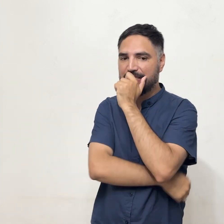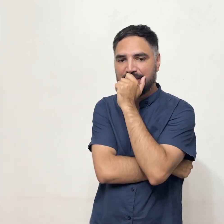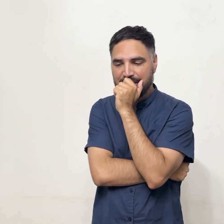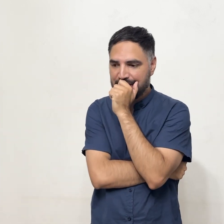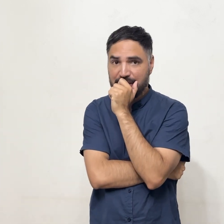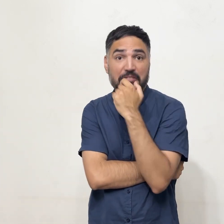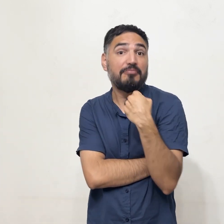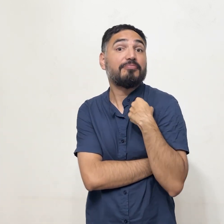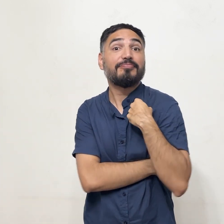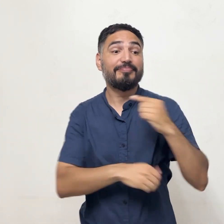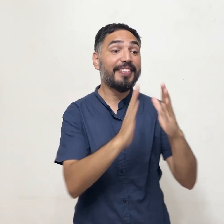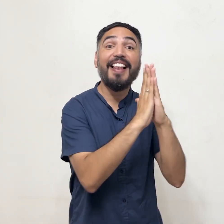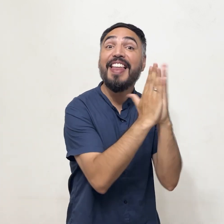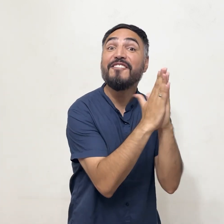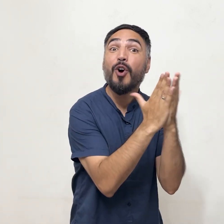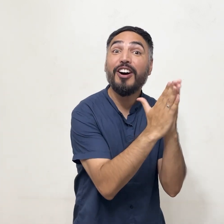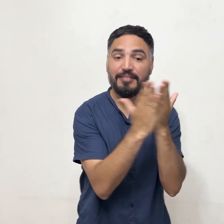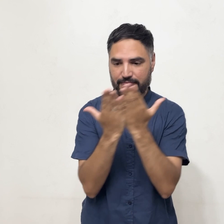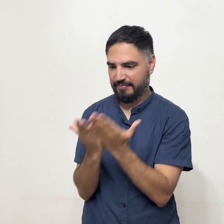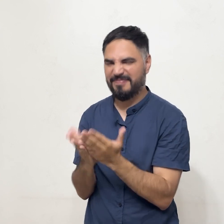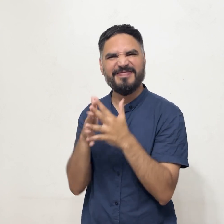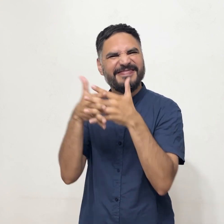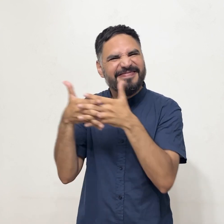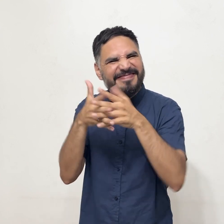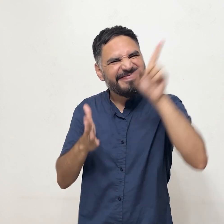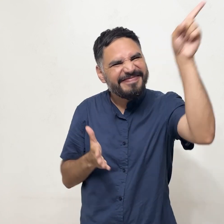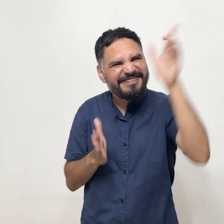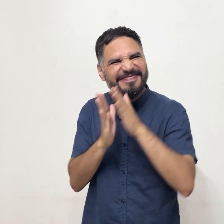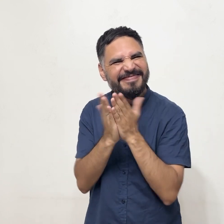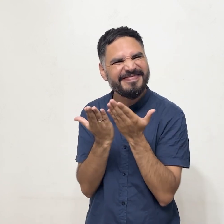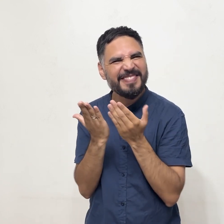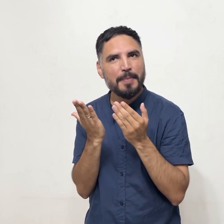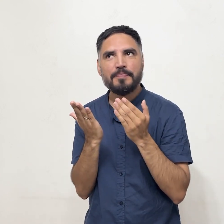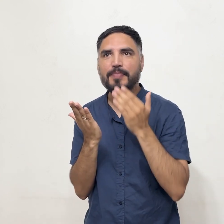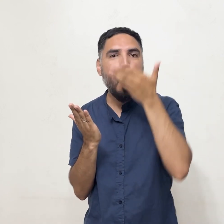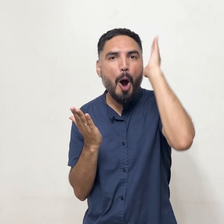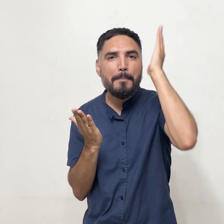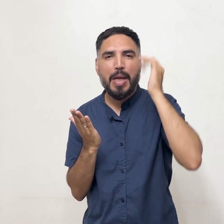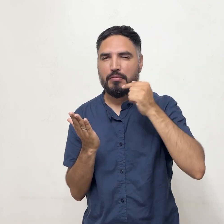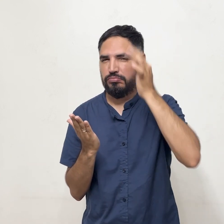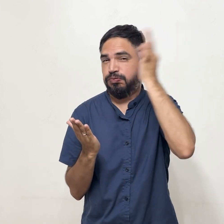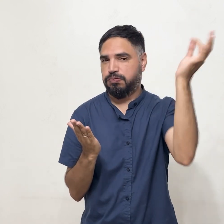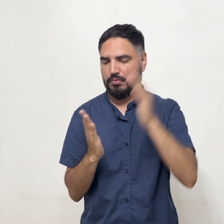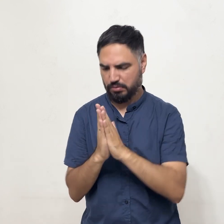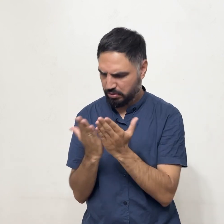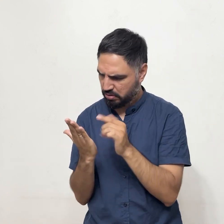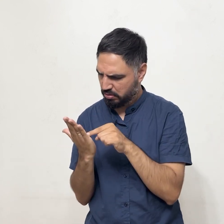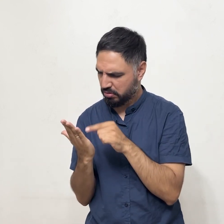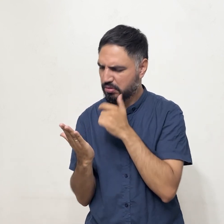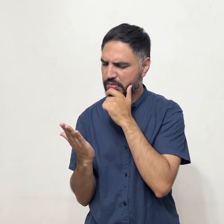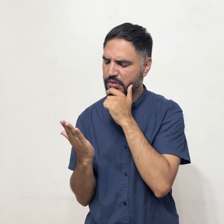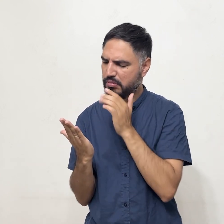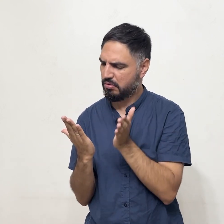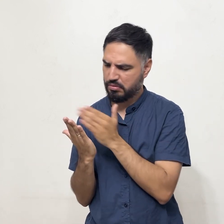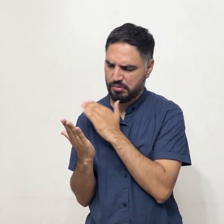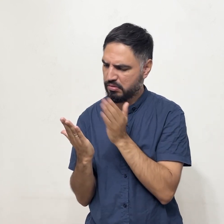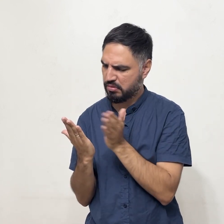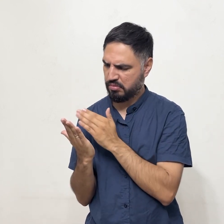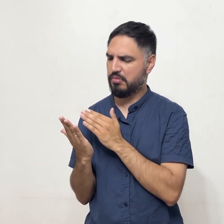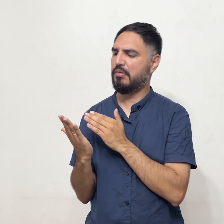language from birth. So, I read some grammar books by American authors, and there I found three structures